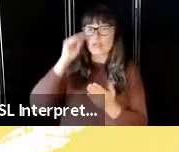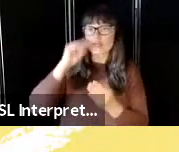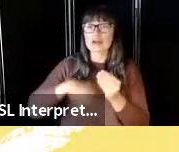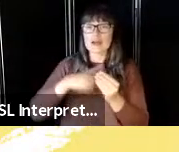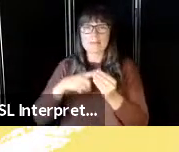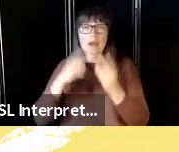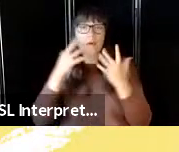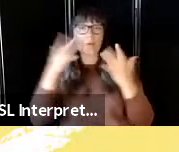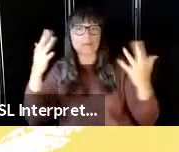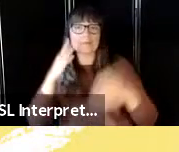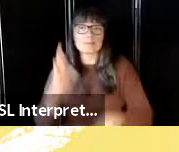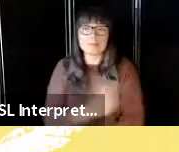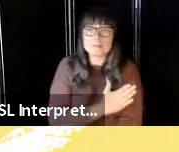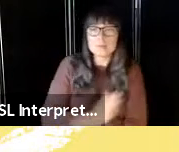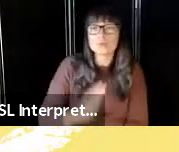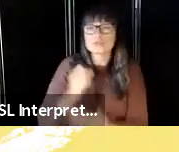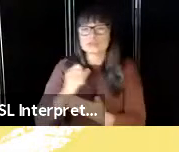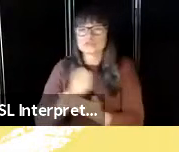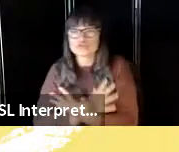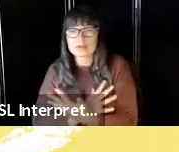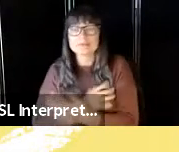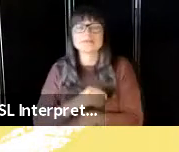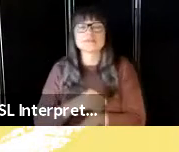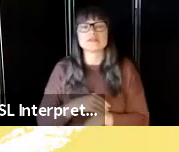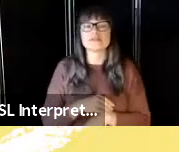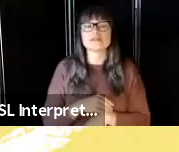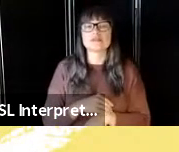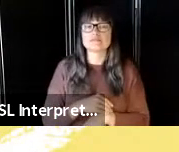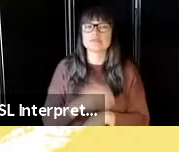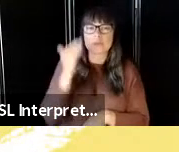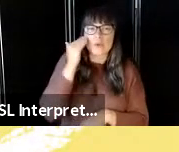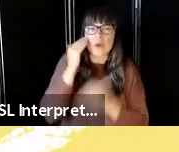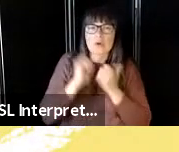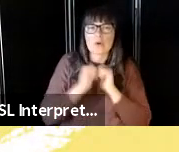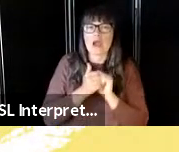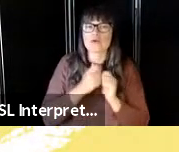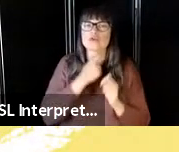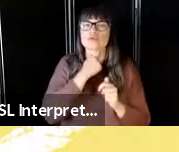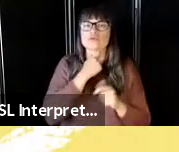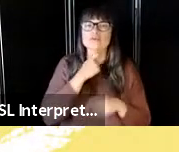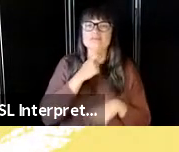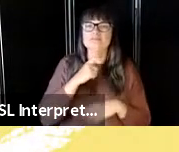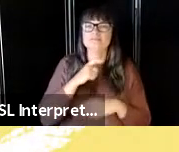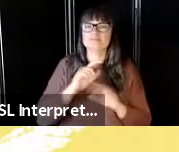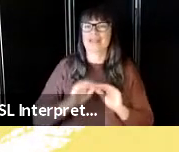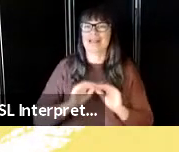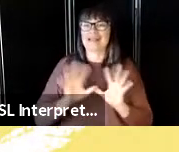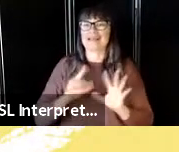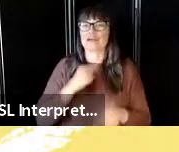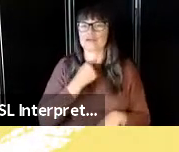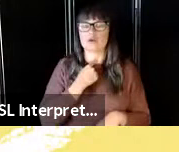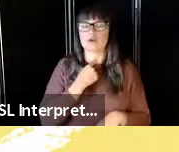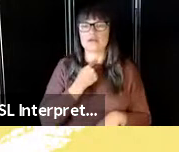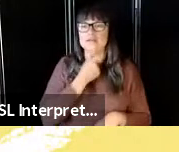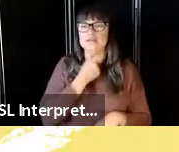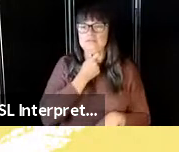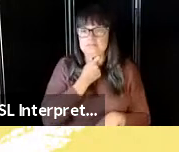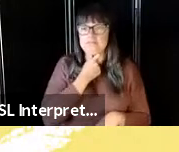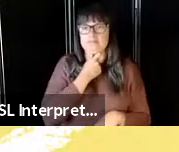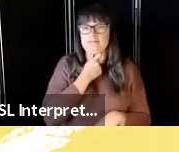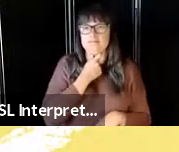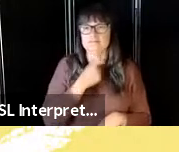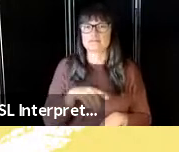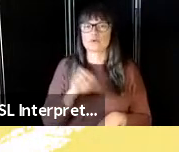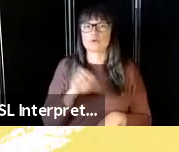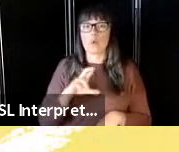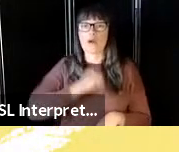you're learning. Learn all of it. Go back. Be mindful of how you clear your throat. You don't want to go or coughing really